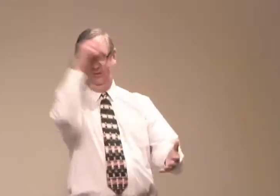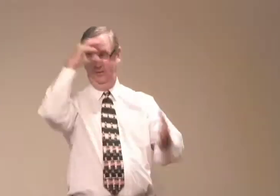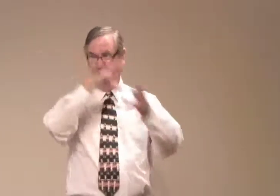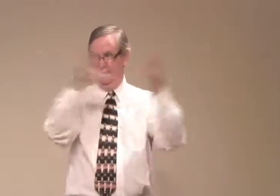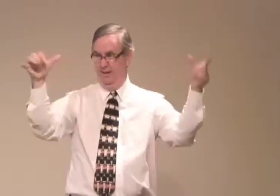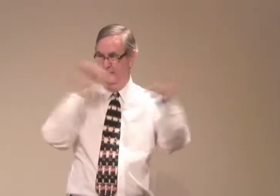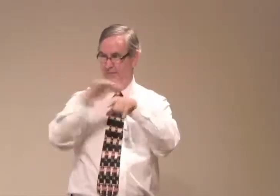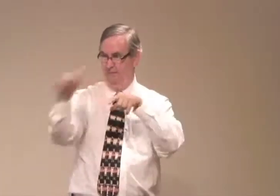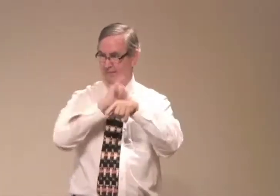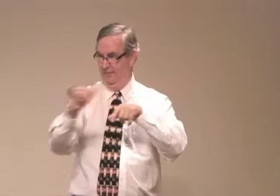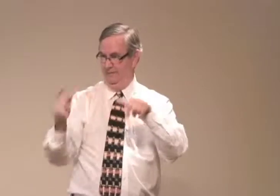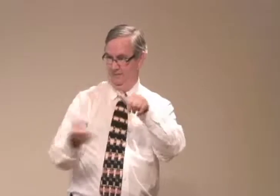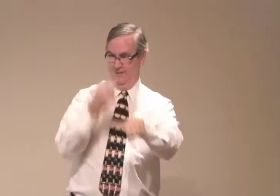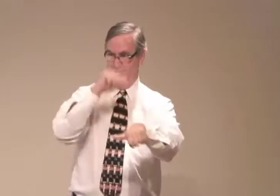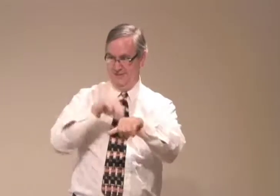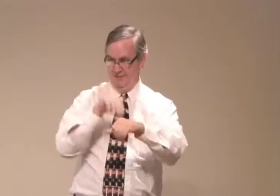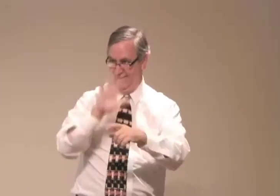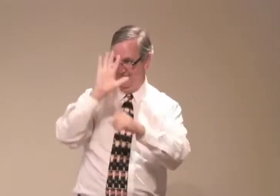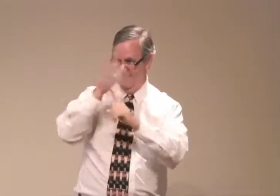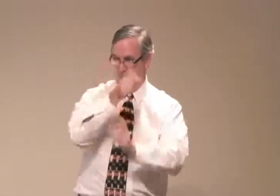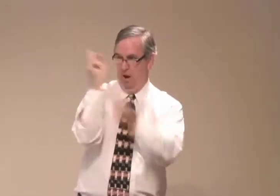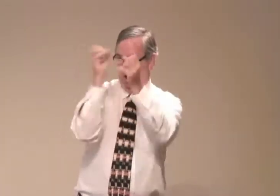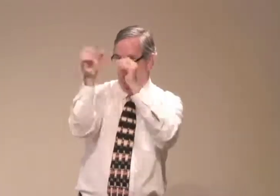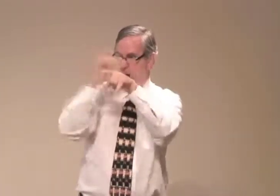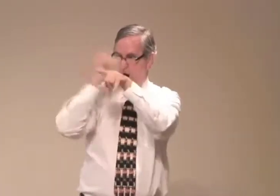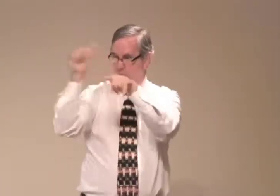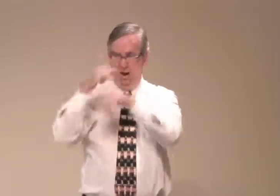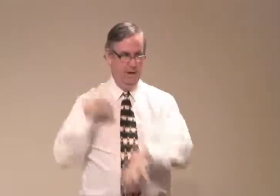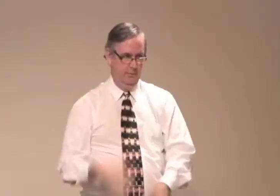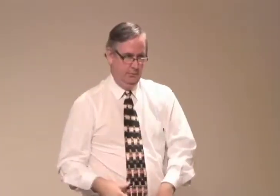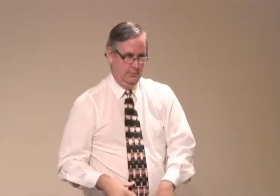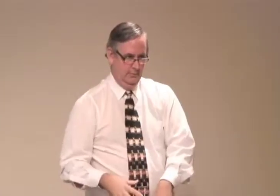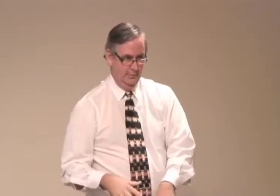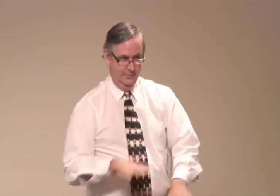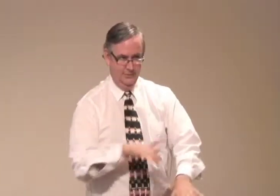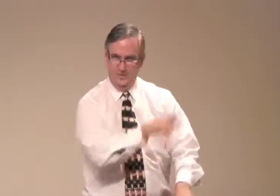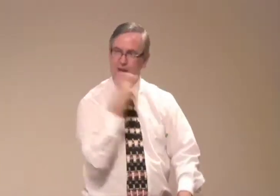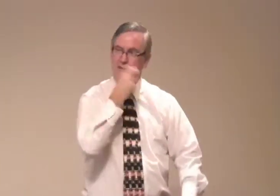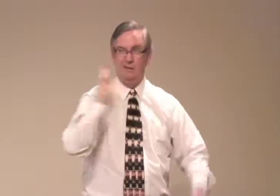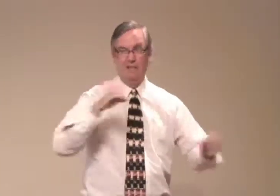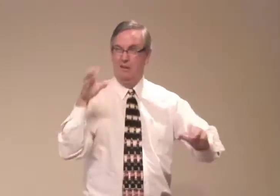mostly oral. Well, I learned my purse words that day because he gave me about 75.